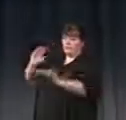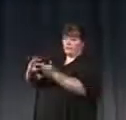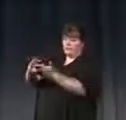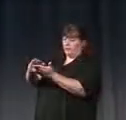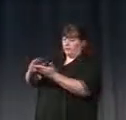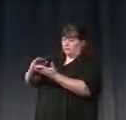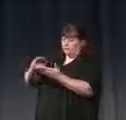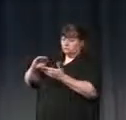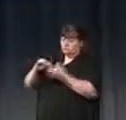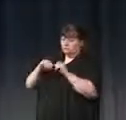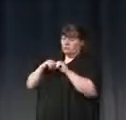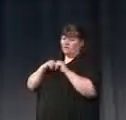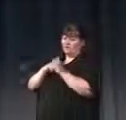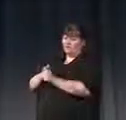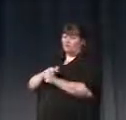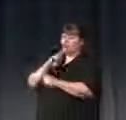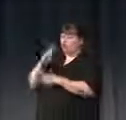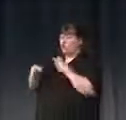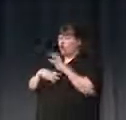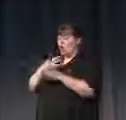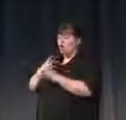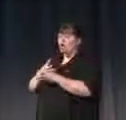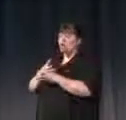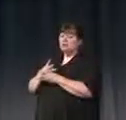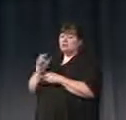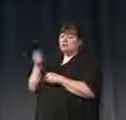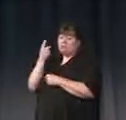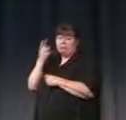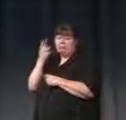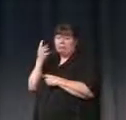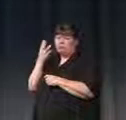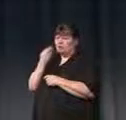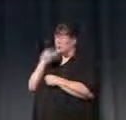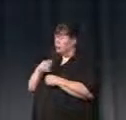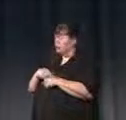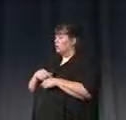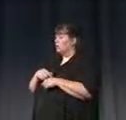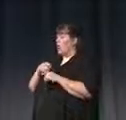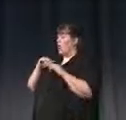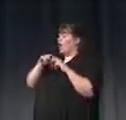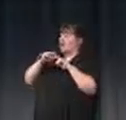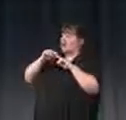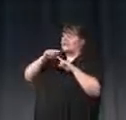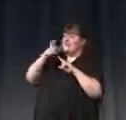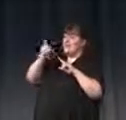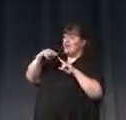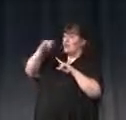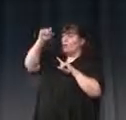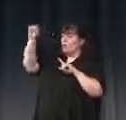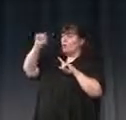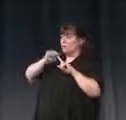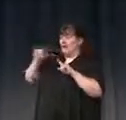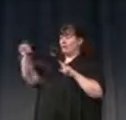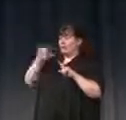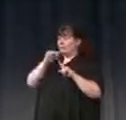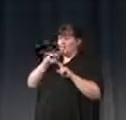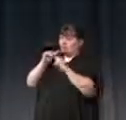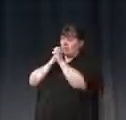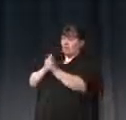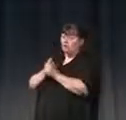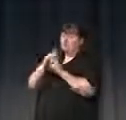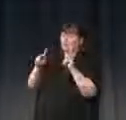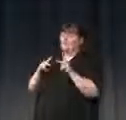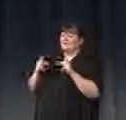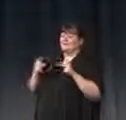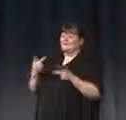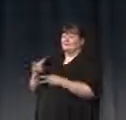the properties of real-world reverb, and people are pretty good. And you can see here that these other lines, which are the impulse responses that don't really mimic the properties of real-world reverb, people are